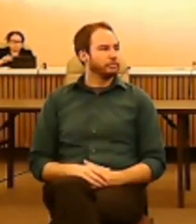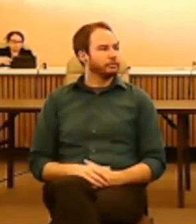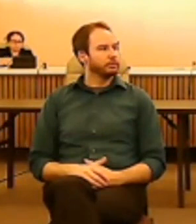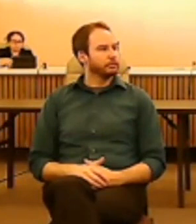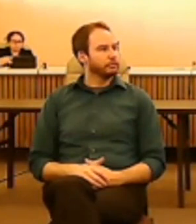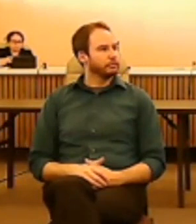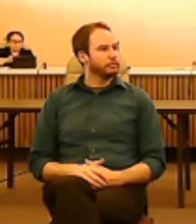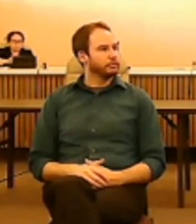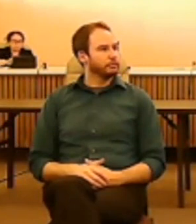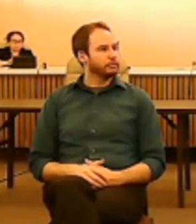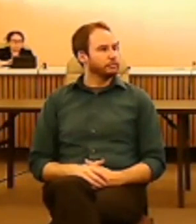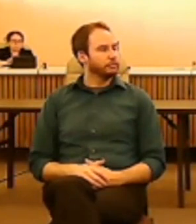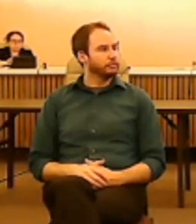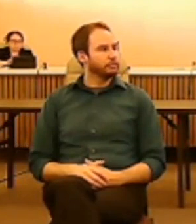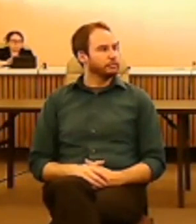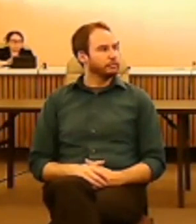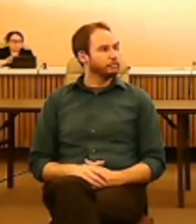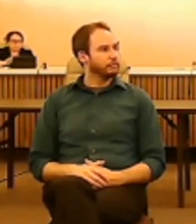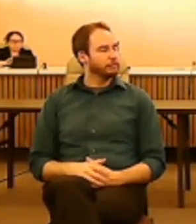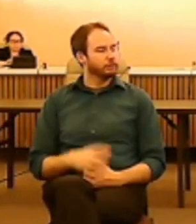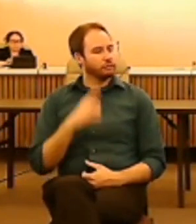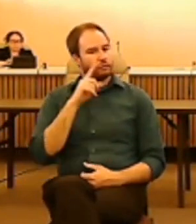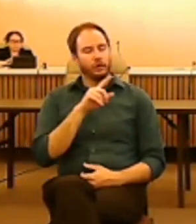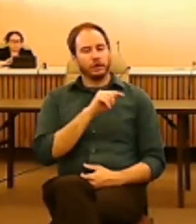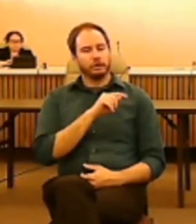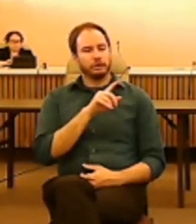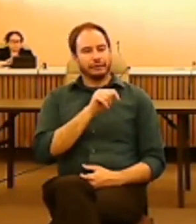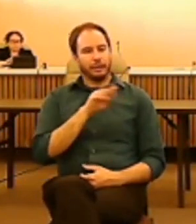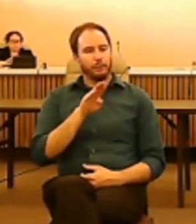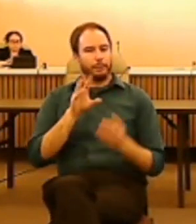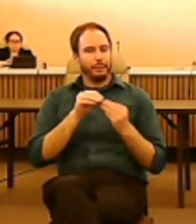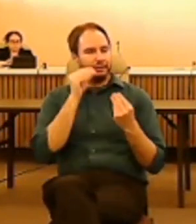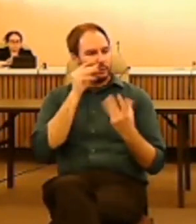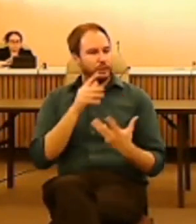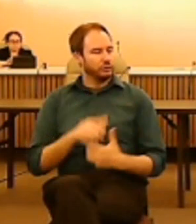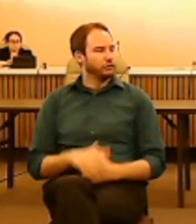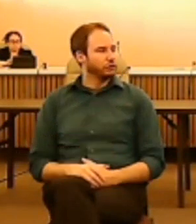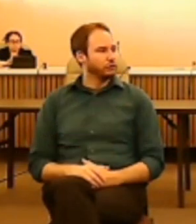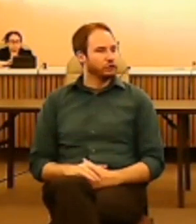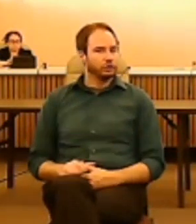And town board meeting information.